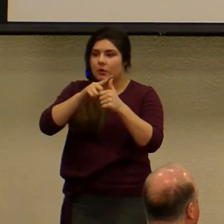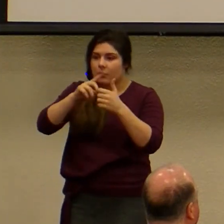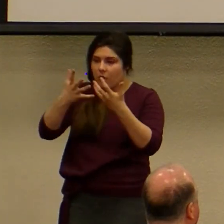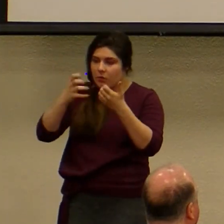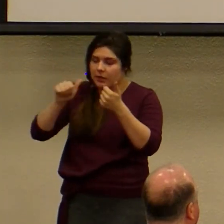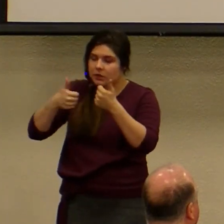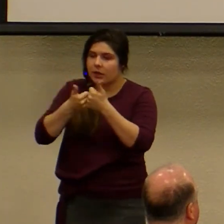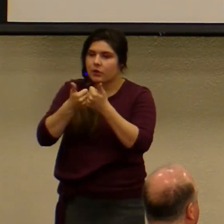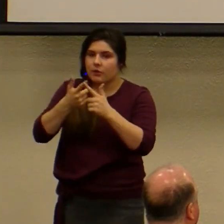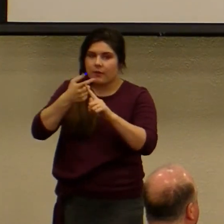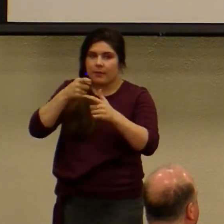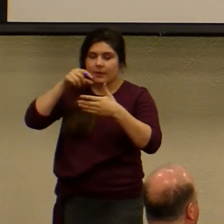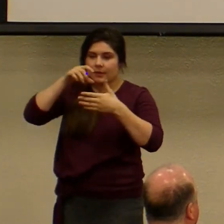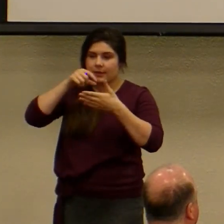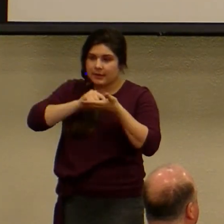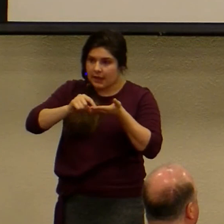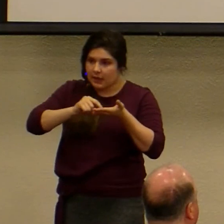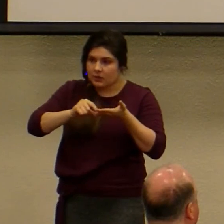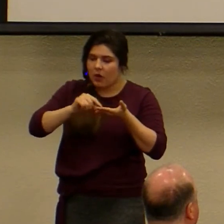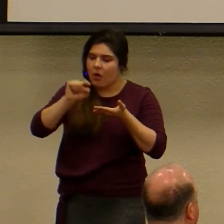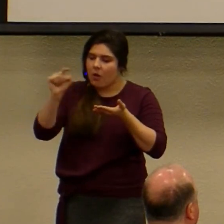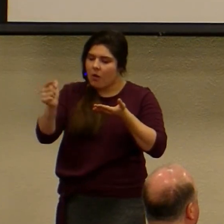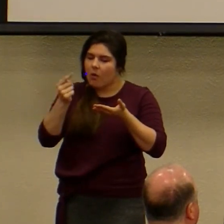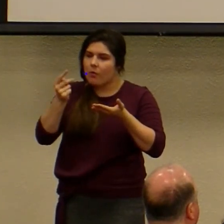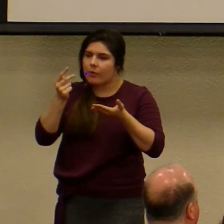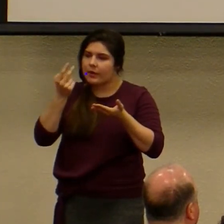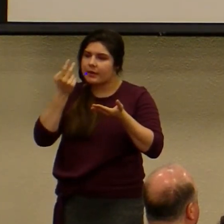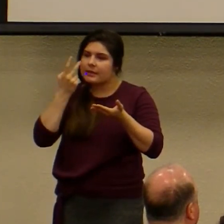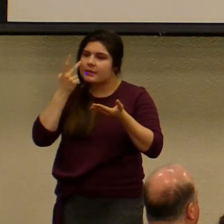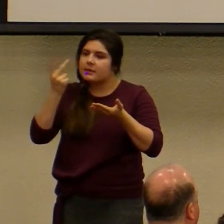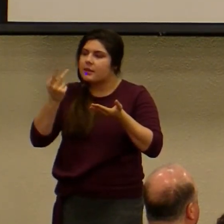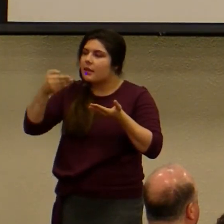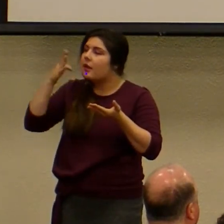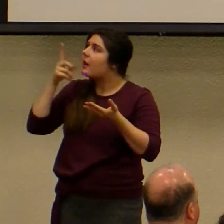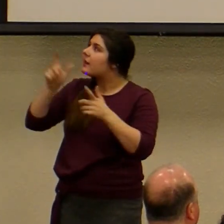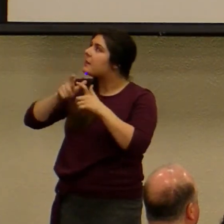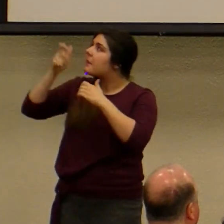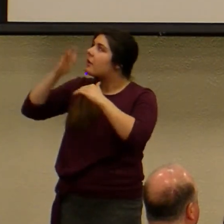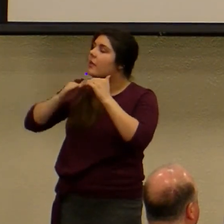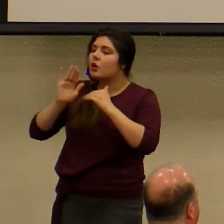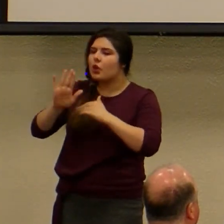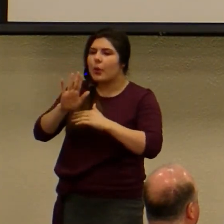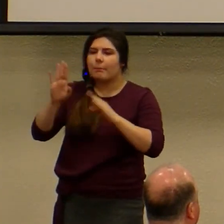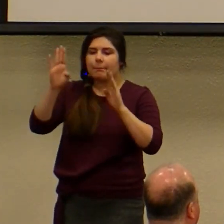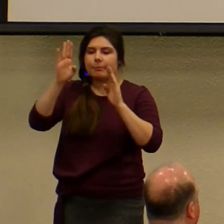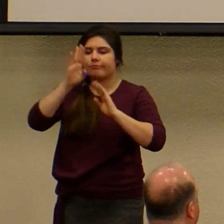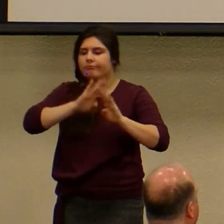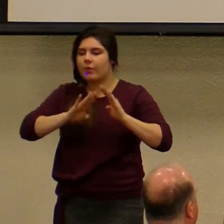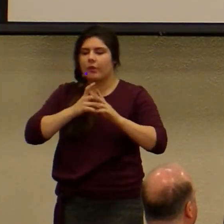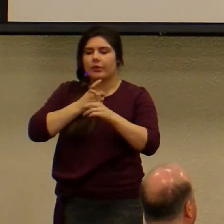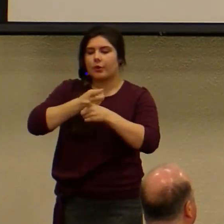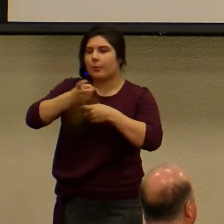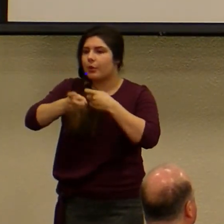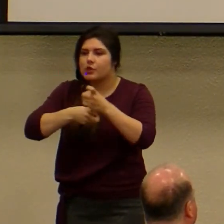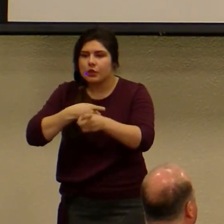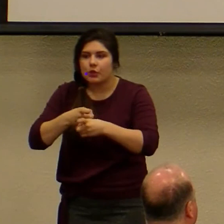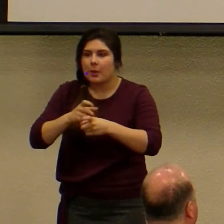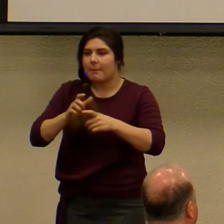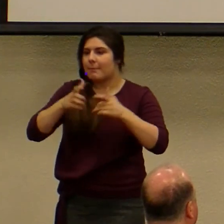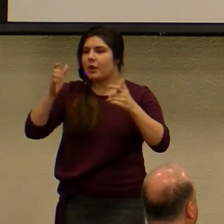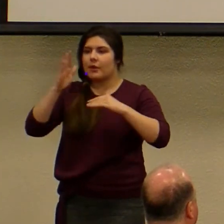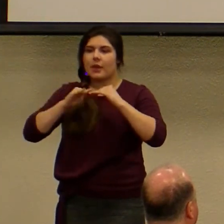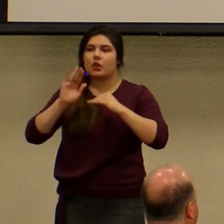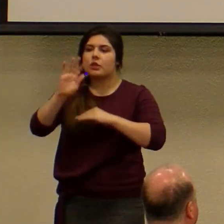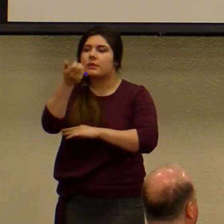From this text, always see that God is bigger than your problems. He's bigger than your persecution. He's bigger than your